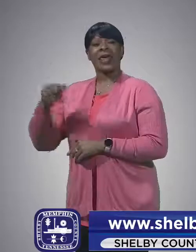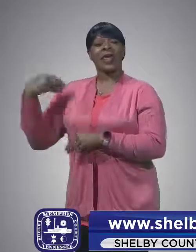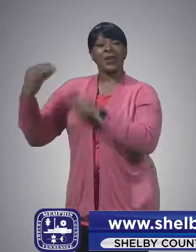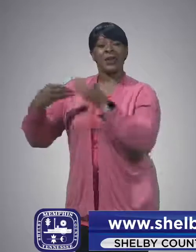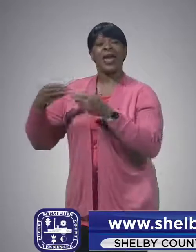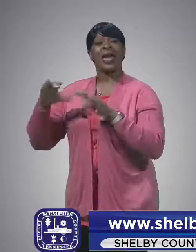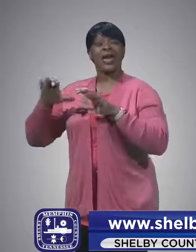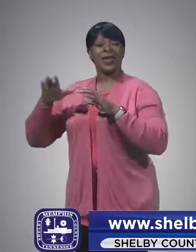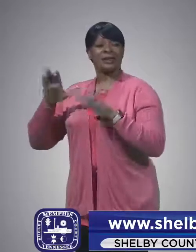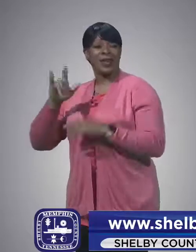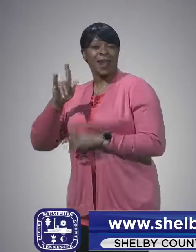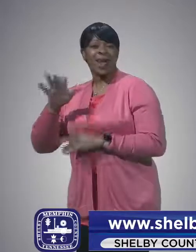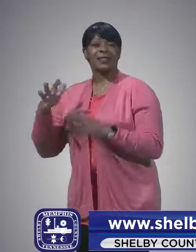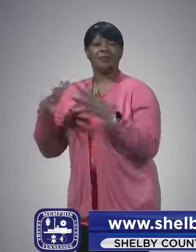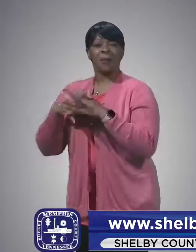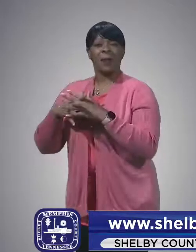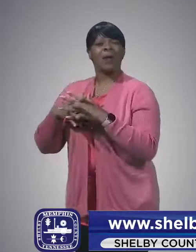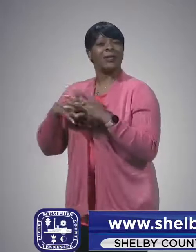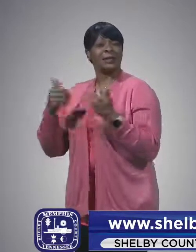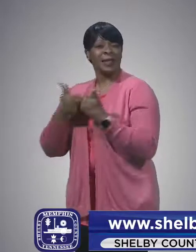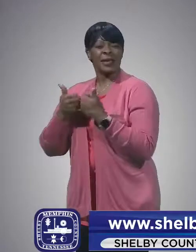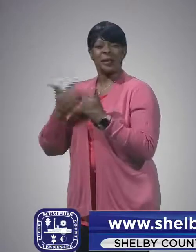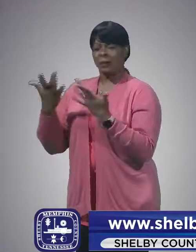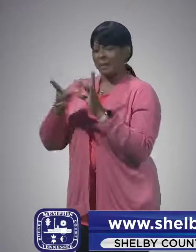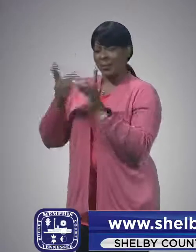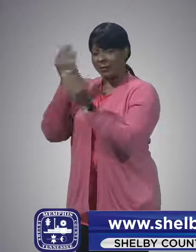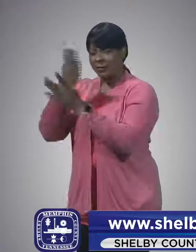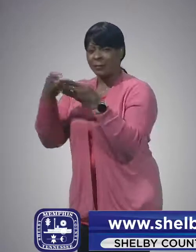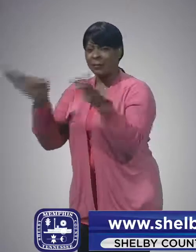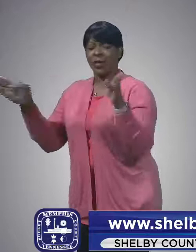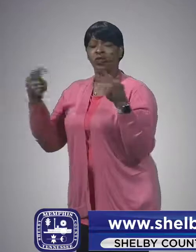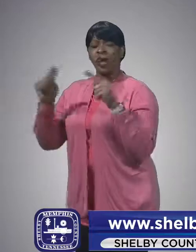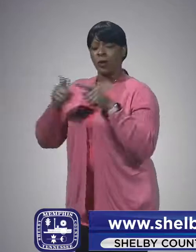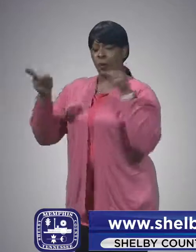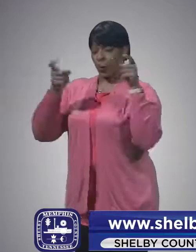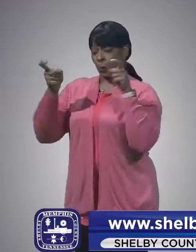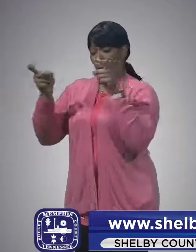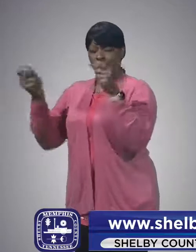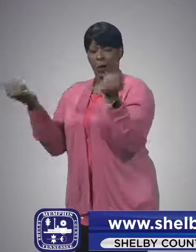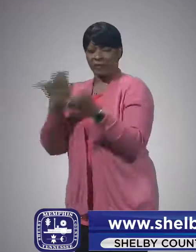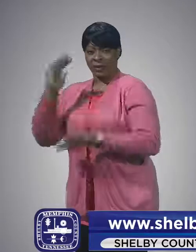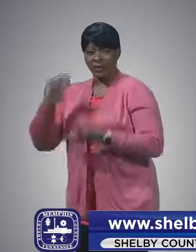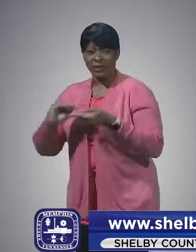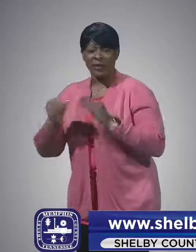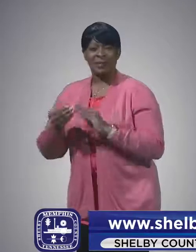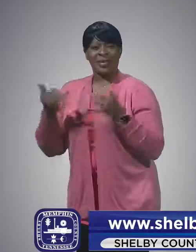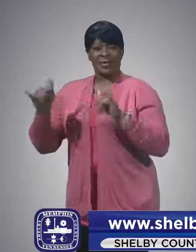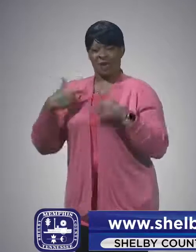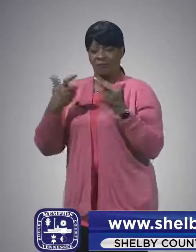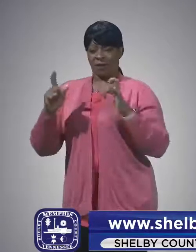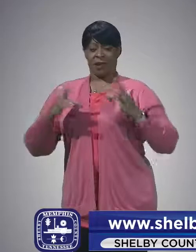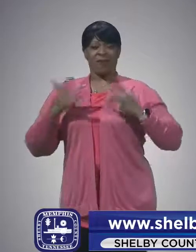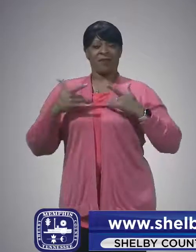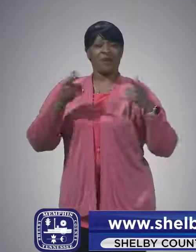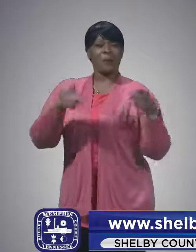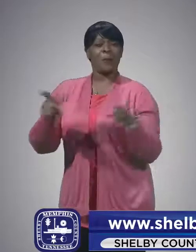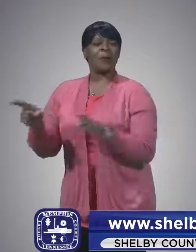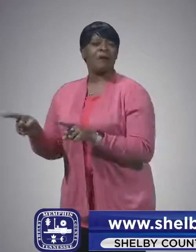What message does that send to the public when you guys are trying to get things under control and then we have these big events?